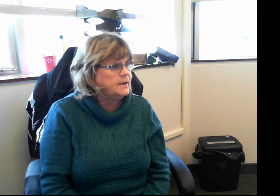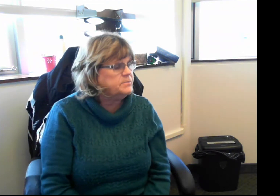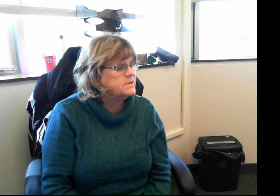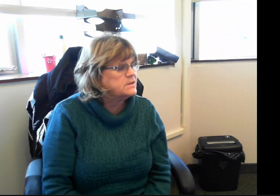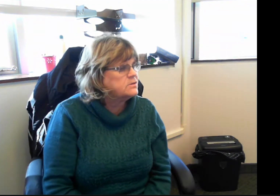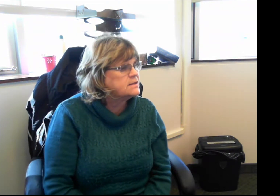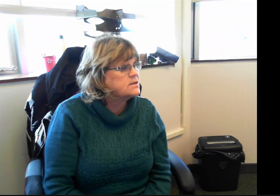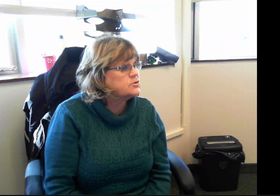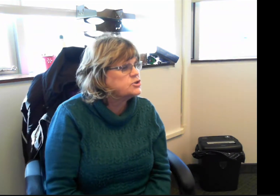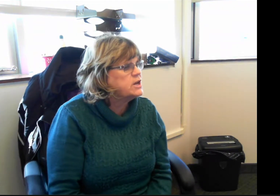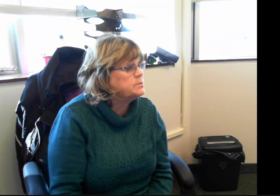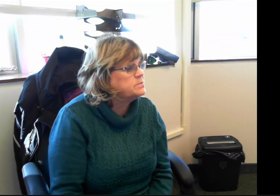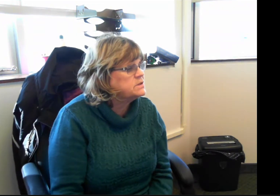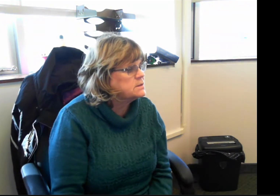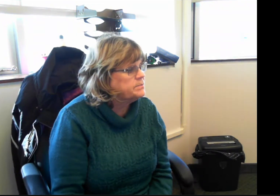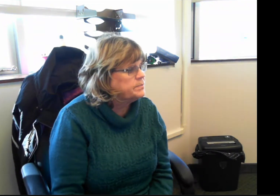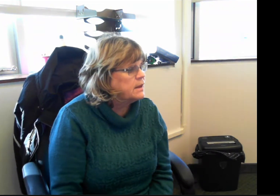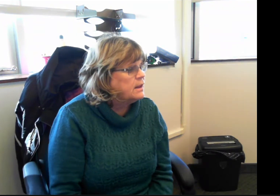Okay, so that's our shapes.